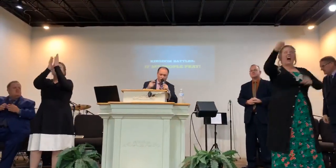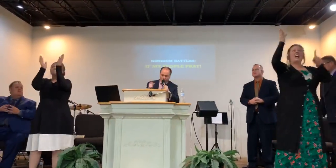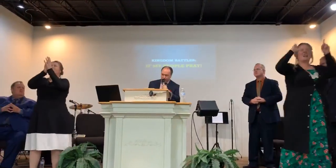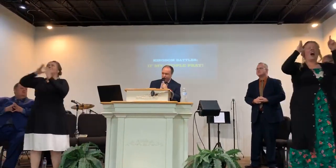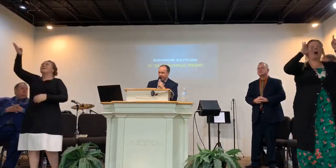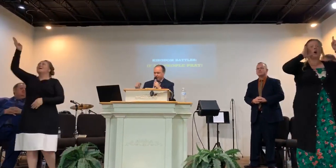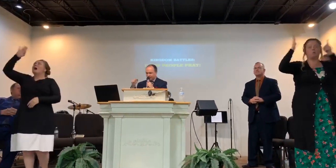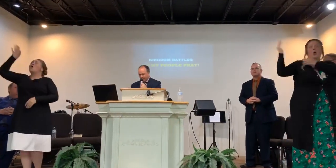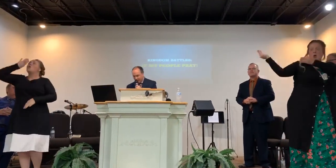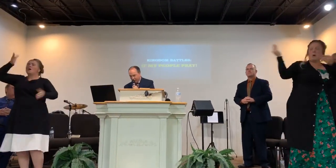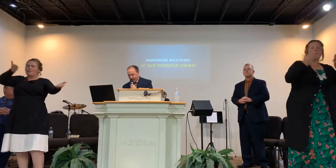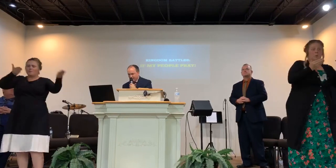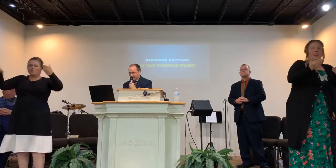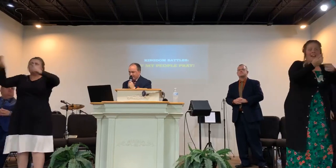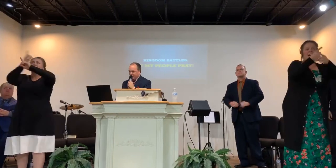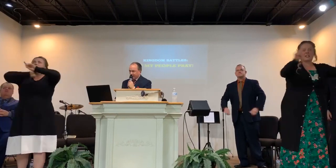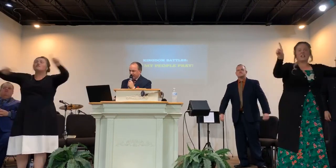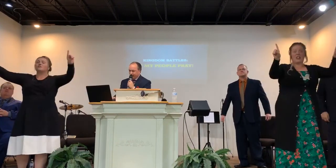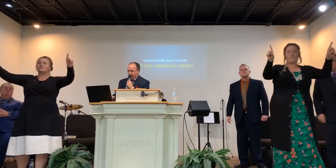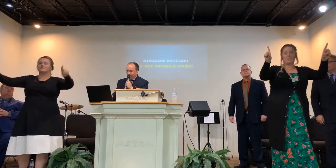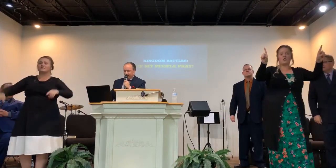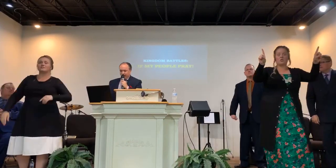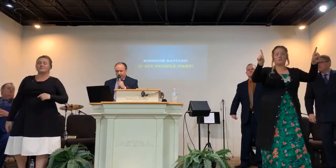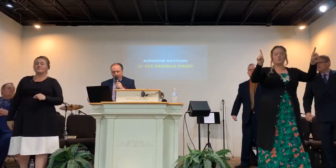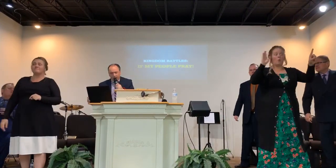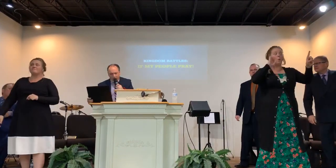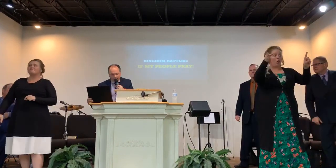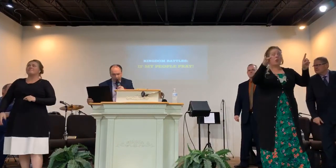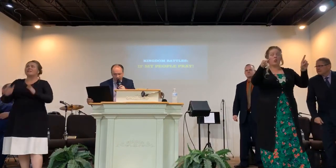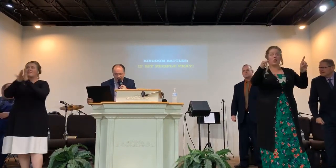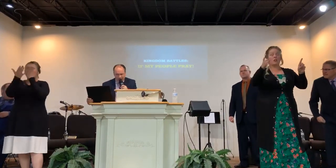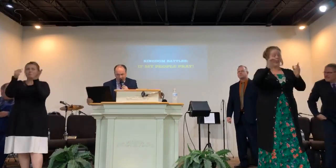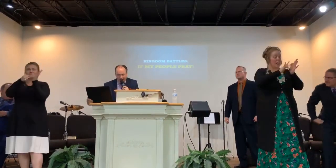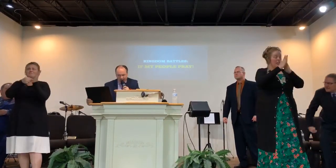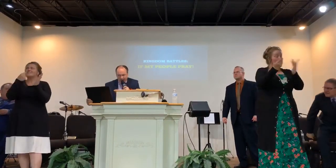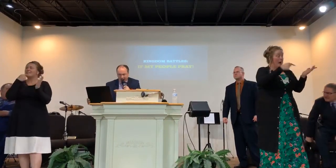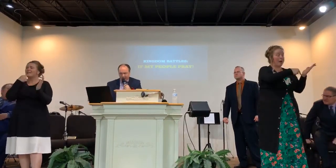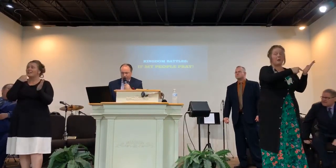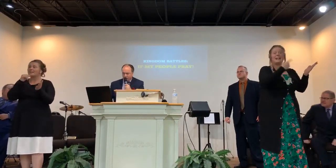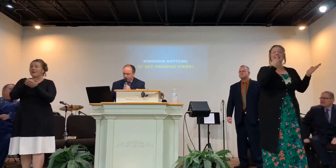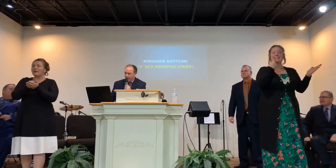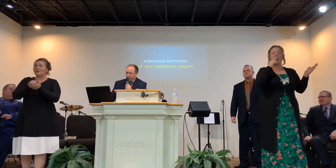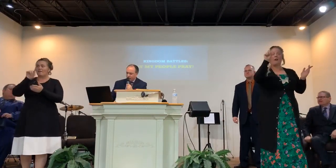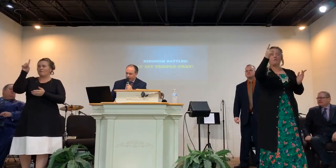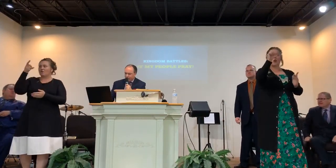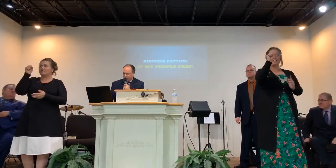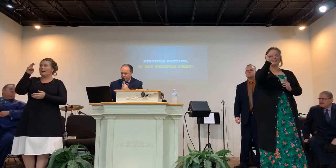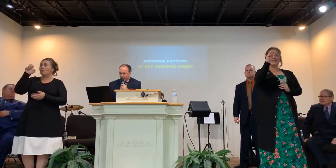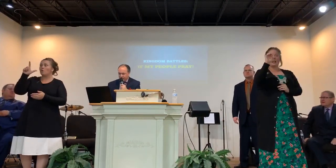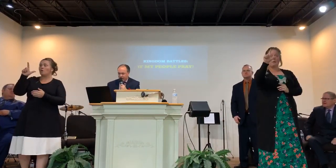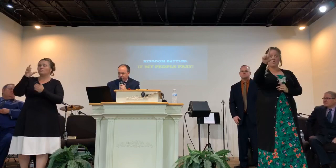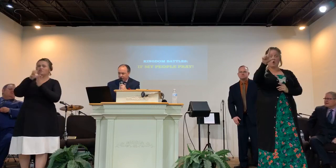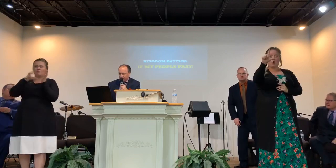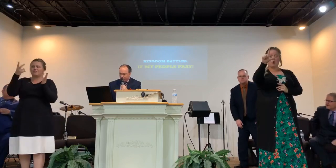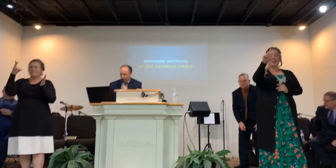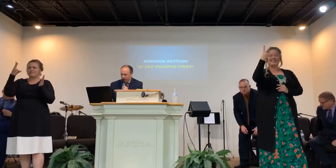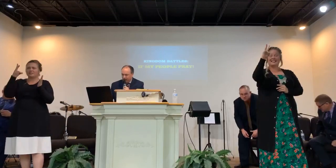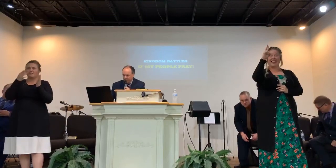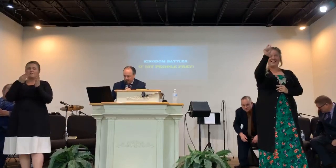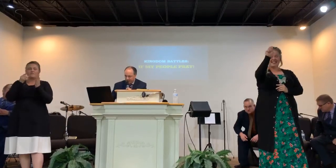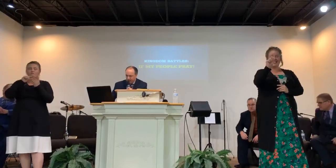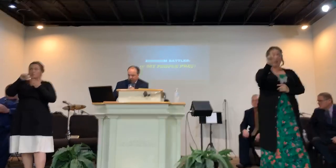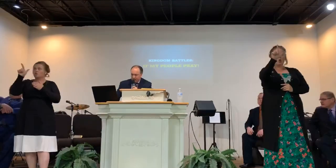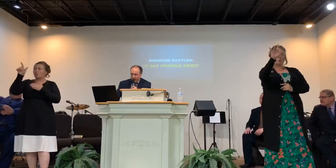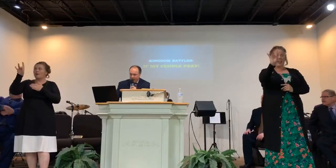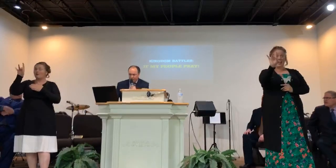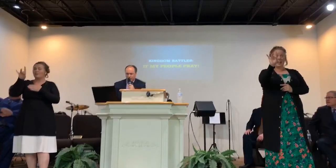God will bring the deliverance. The Bible tells us that in 1 Samuel chapter 17, verse